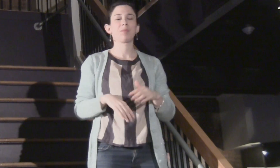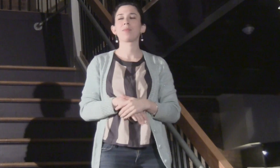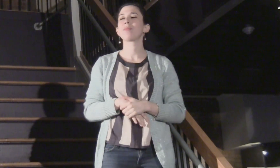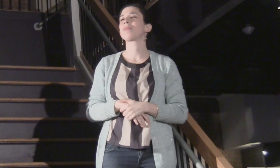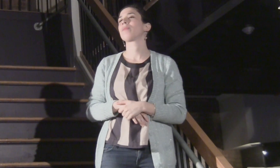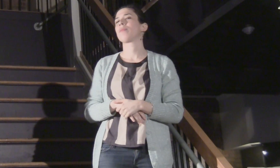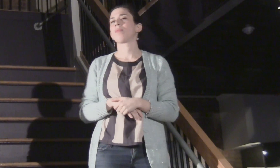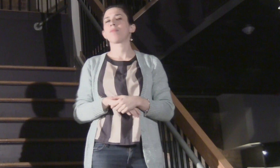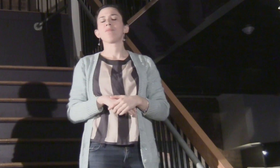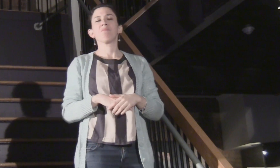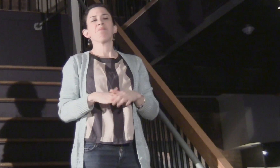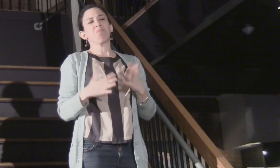candles.